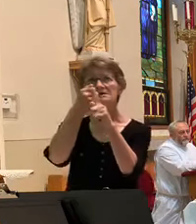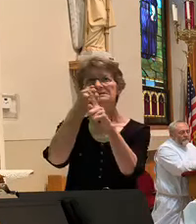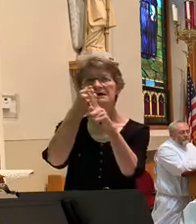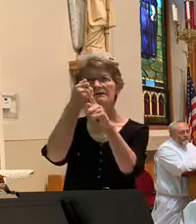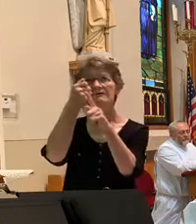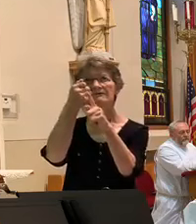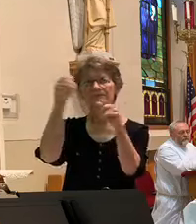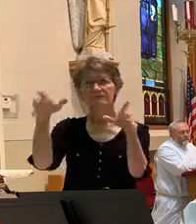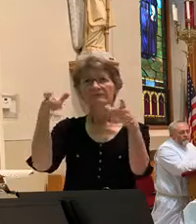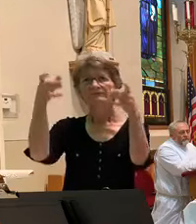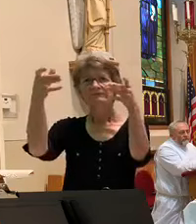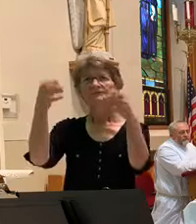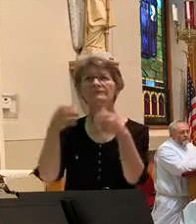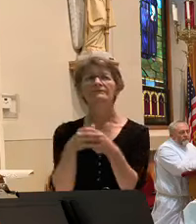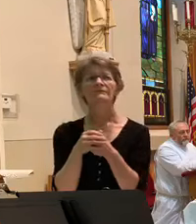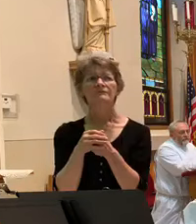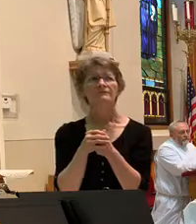own.